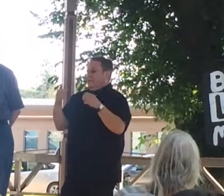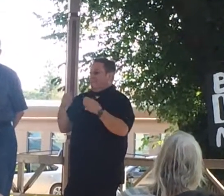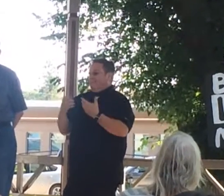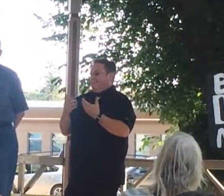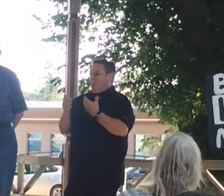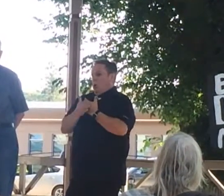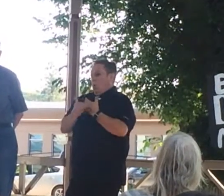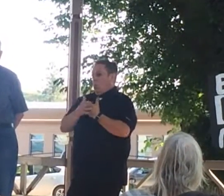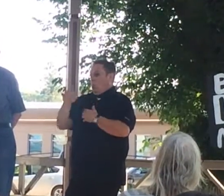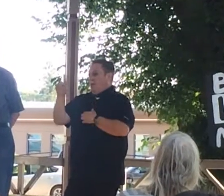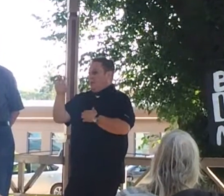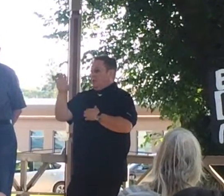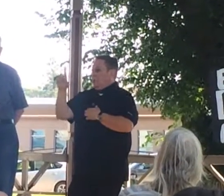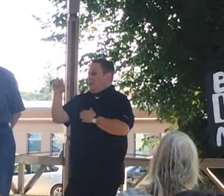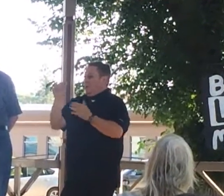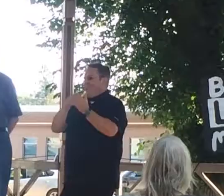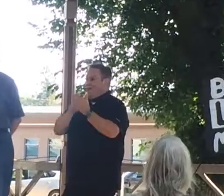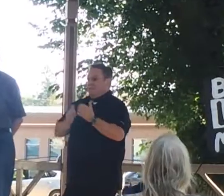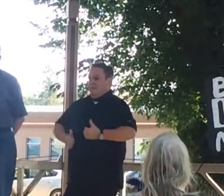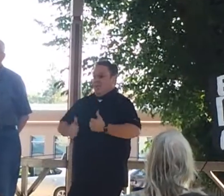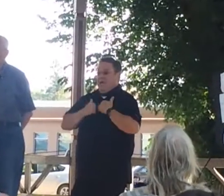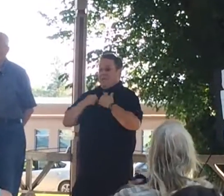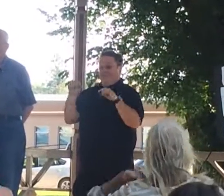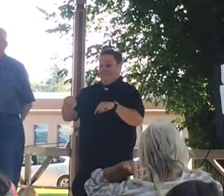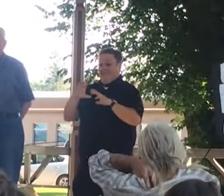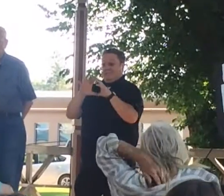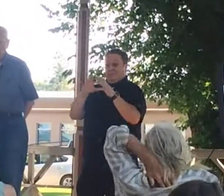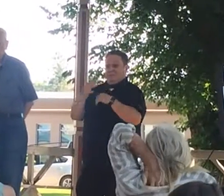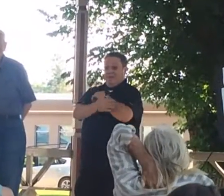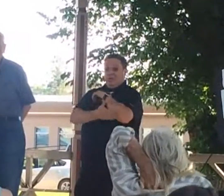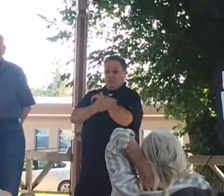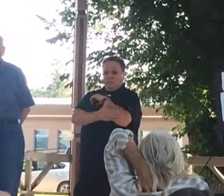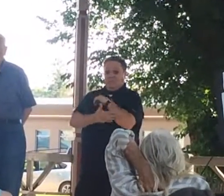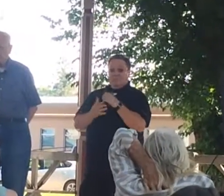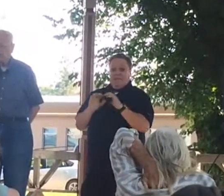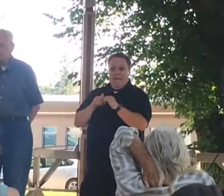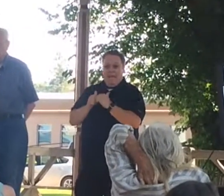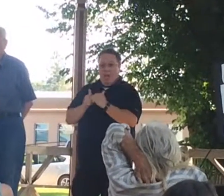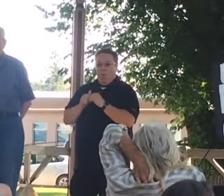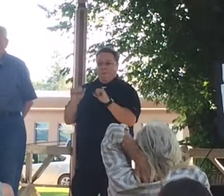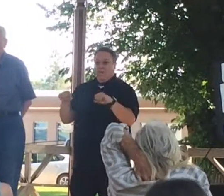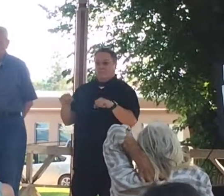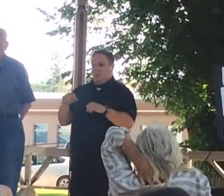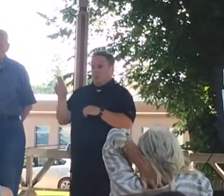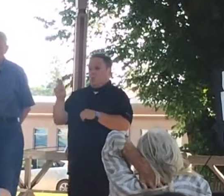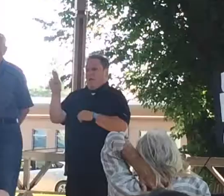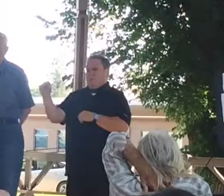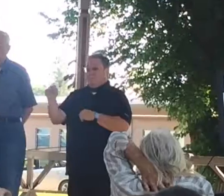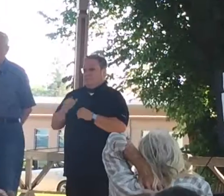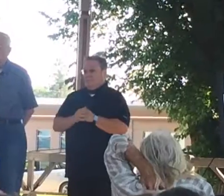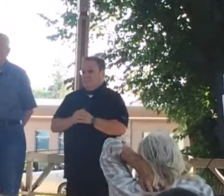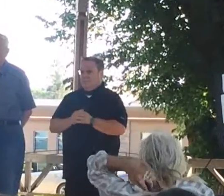to 120,000 lives in this country. How is it that the United